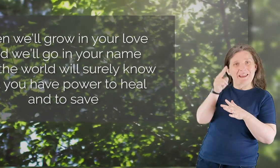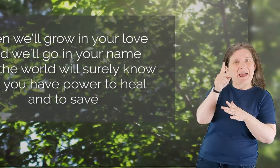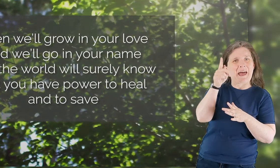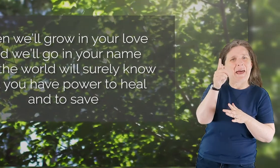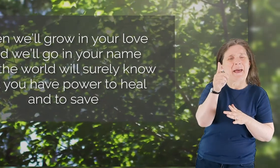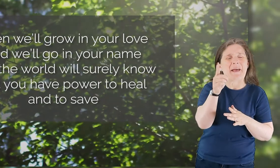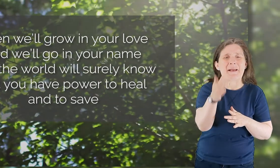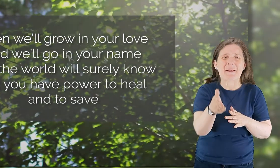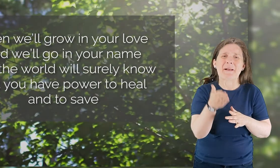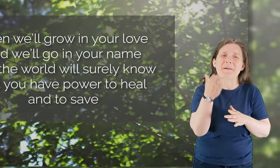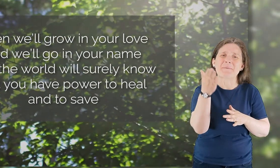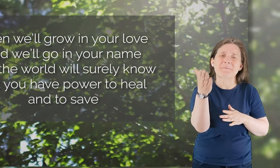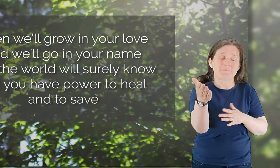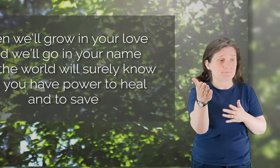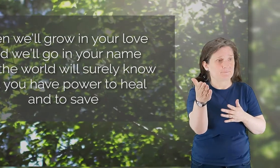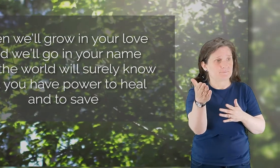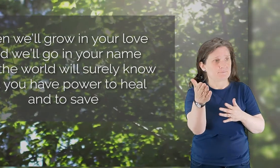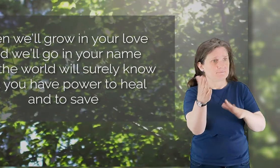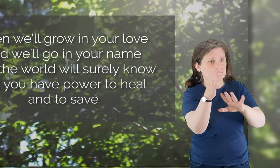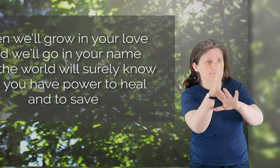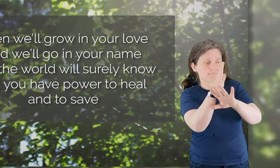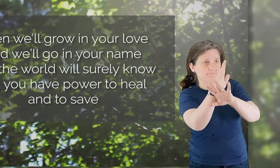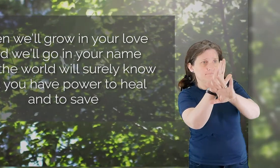in your name